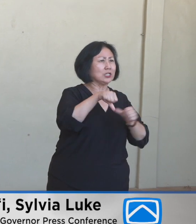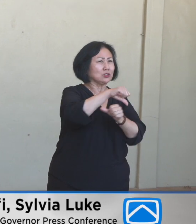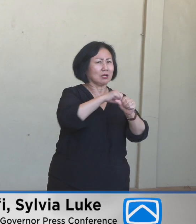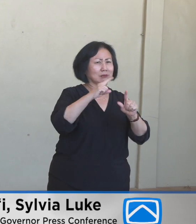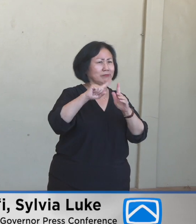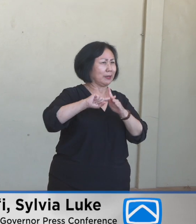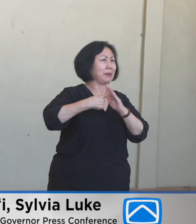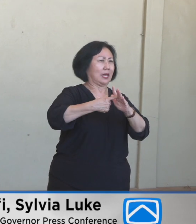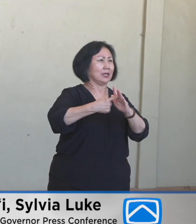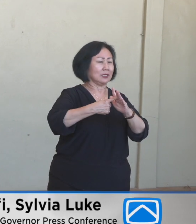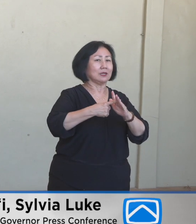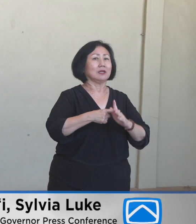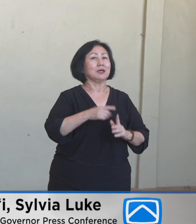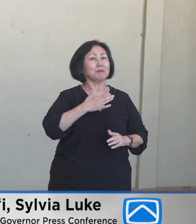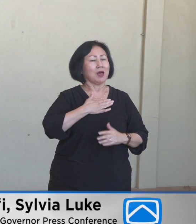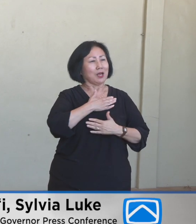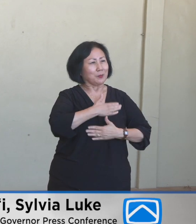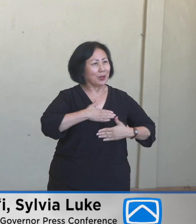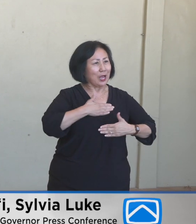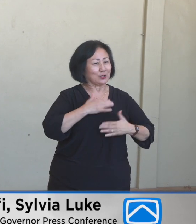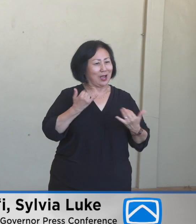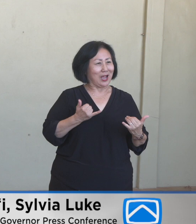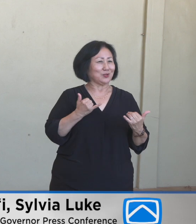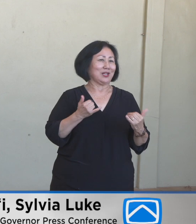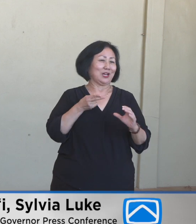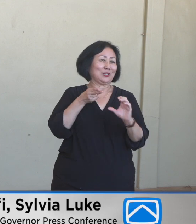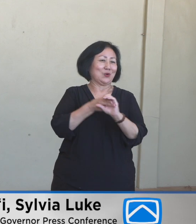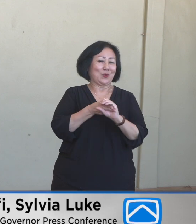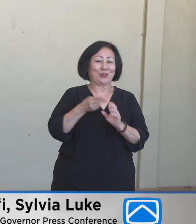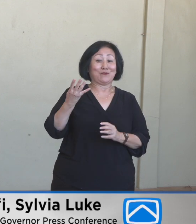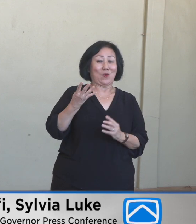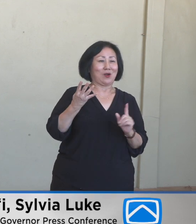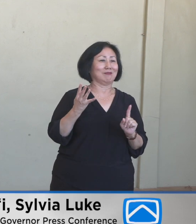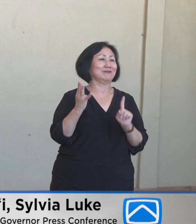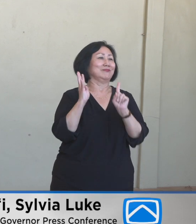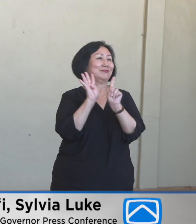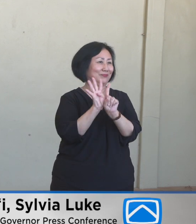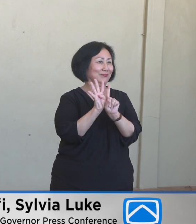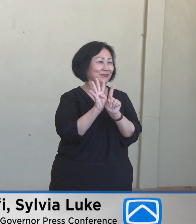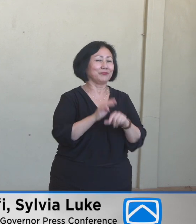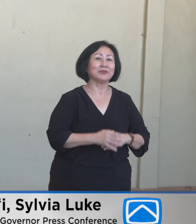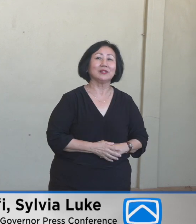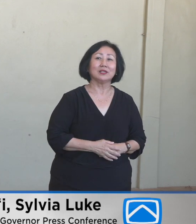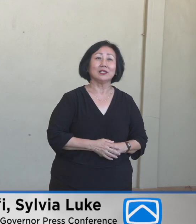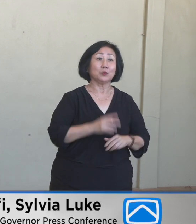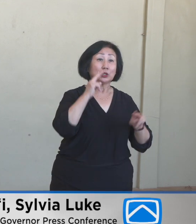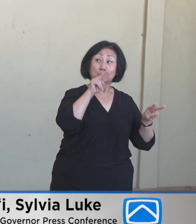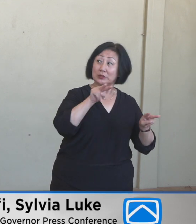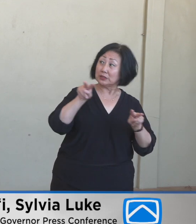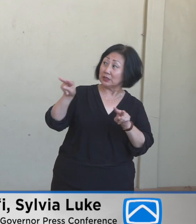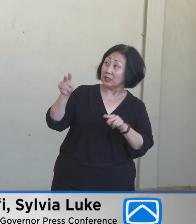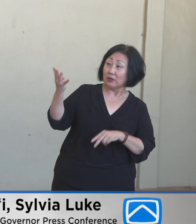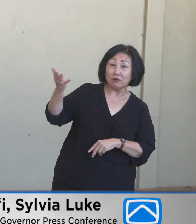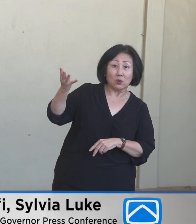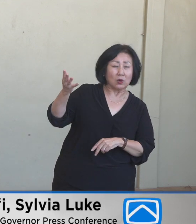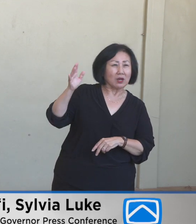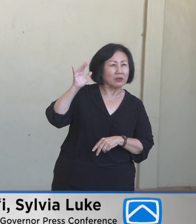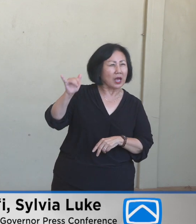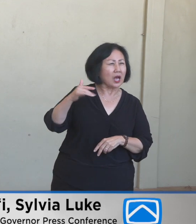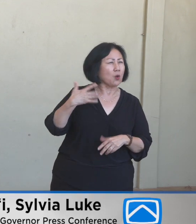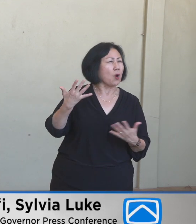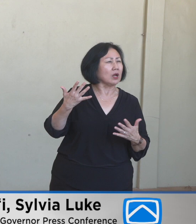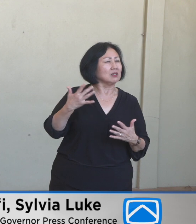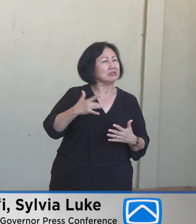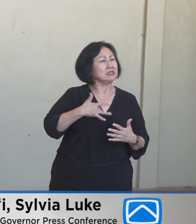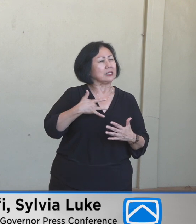other, and it is my pleasure to join them today. You know, what you see here is great sense